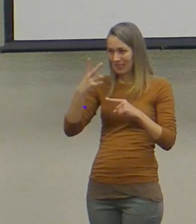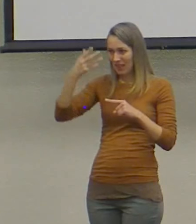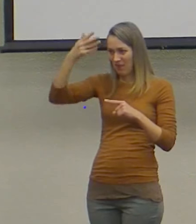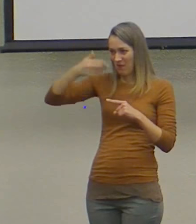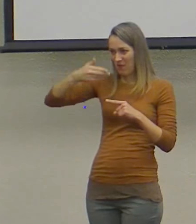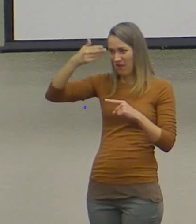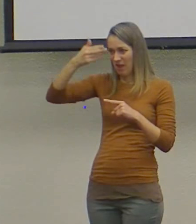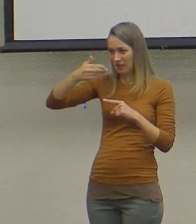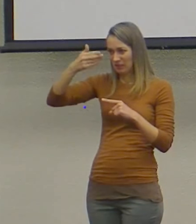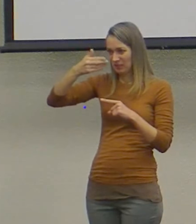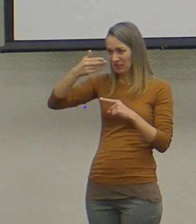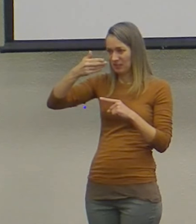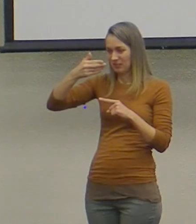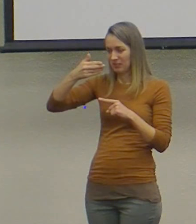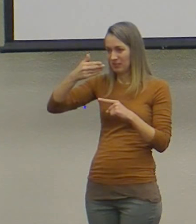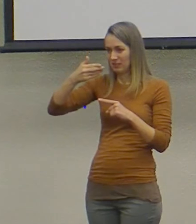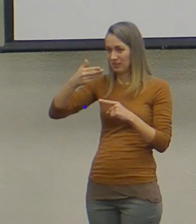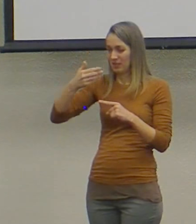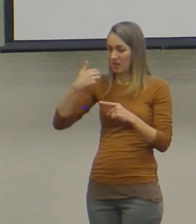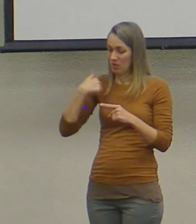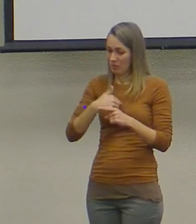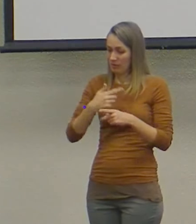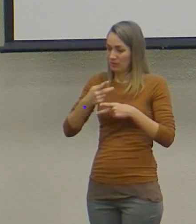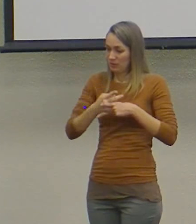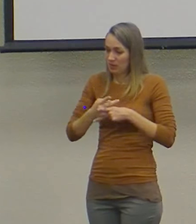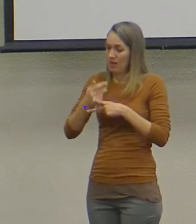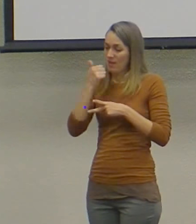fact, right now she has the flu and we're fighting it.